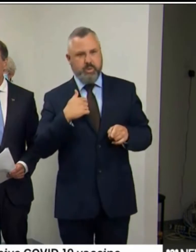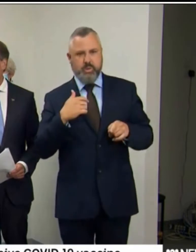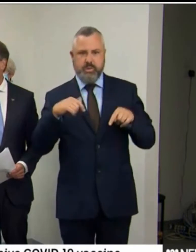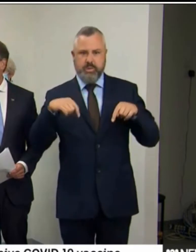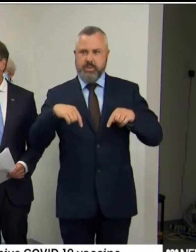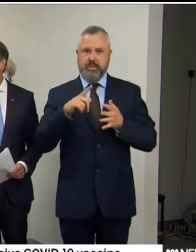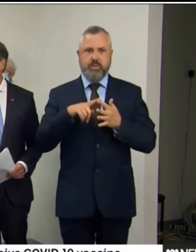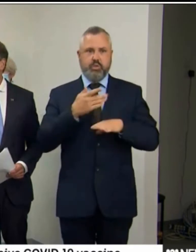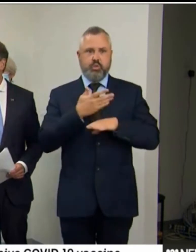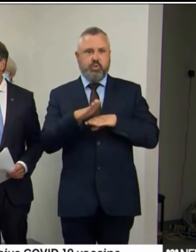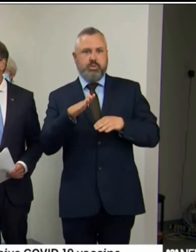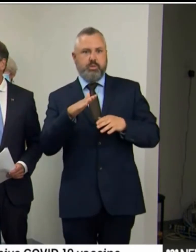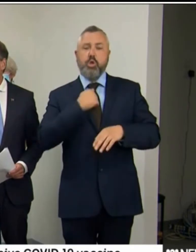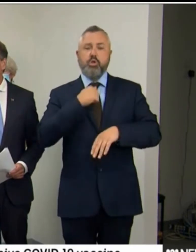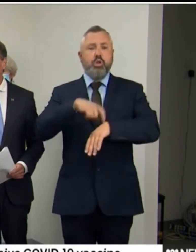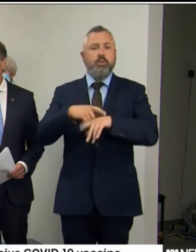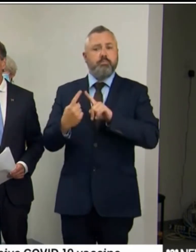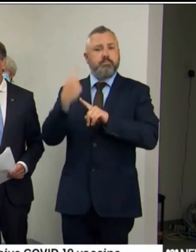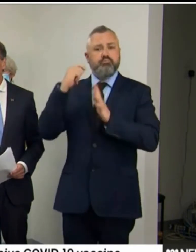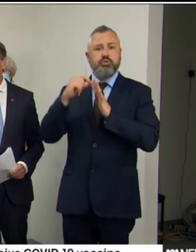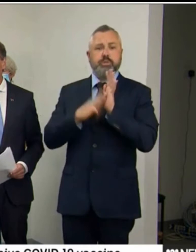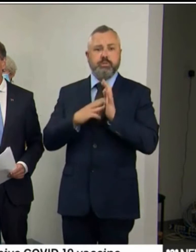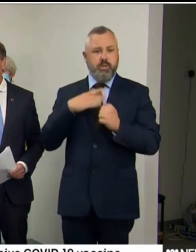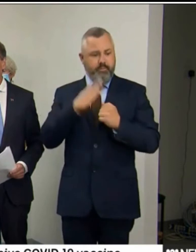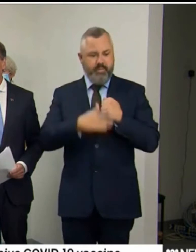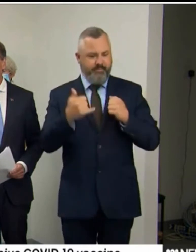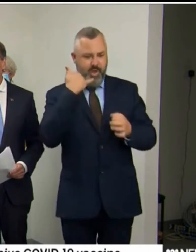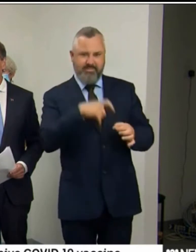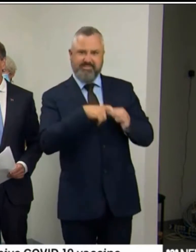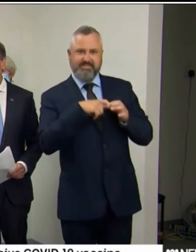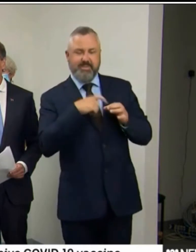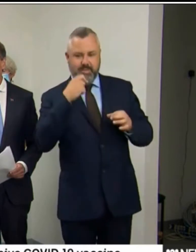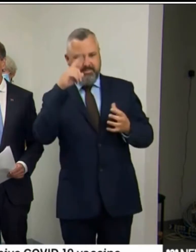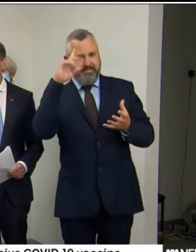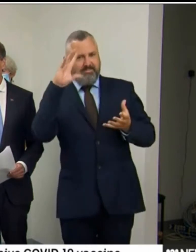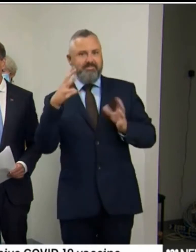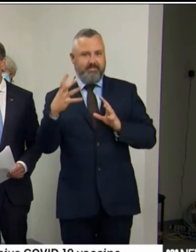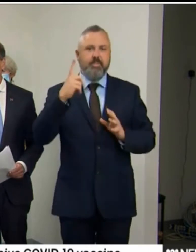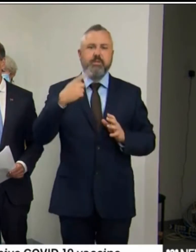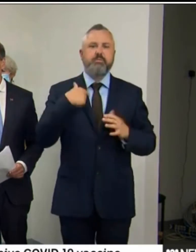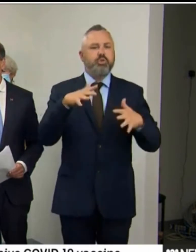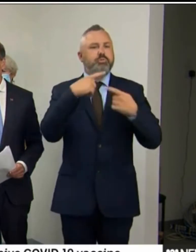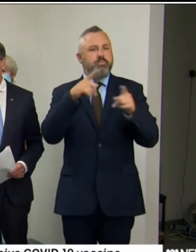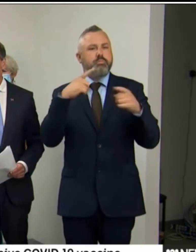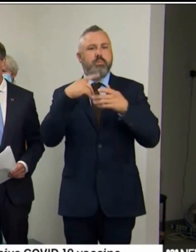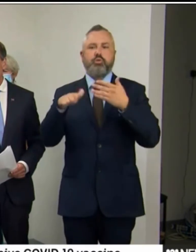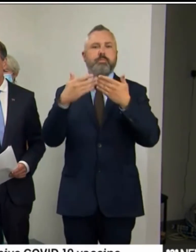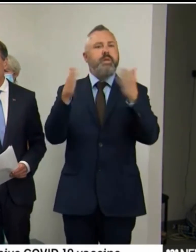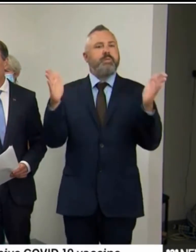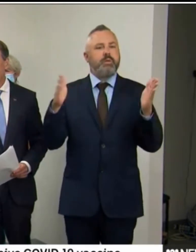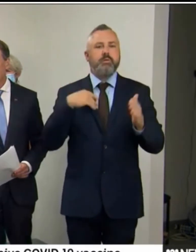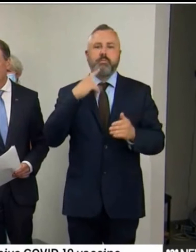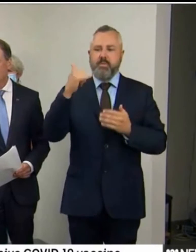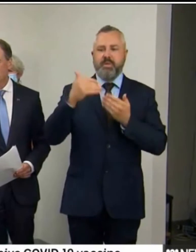didn't do phone questions back then. And I have made some public statements about the matters you refer to, and I may do so again